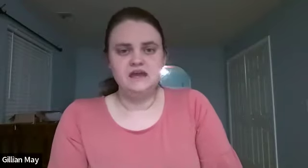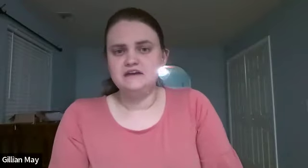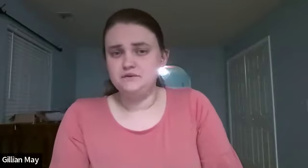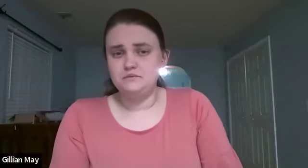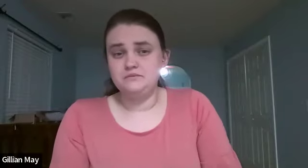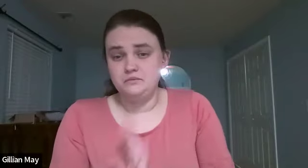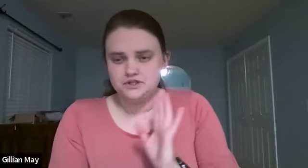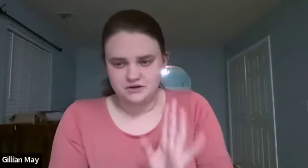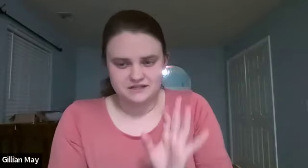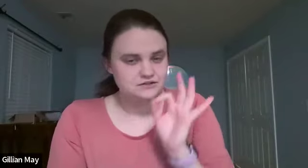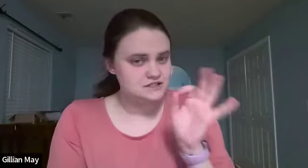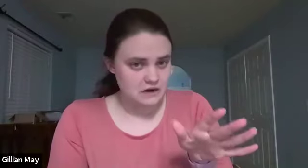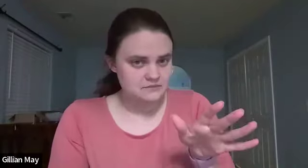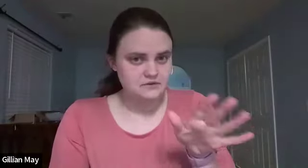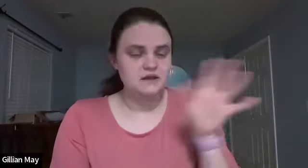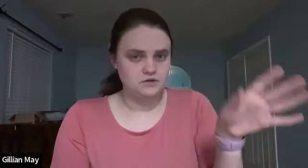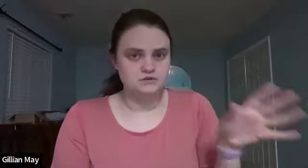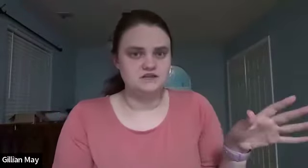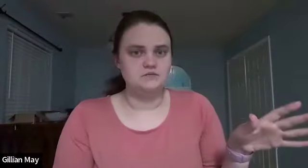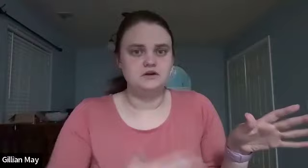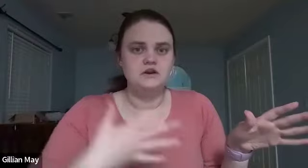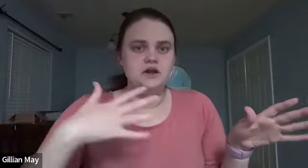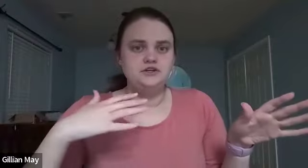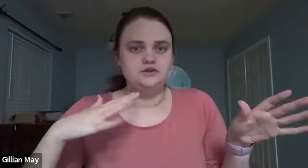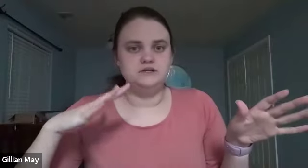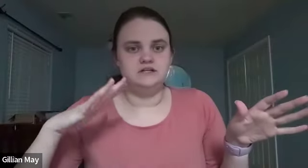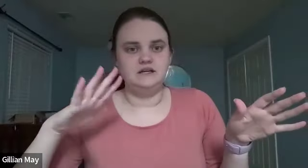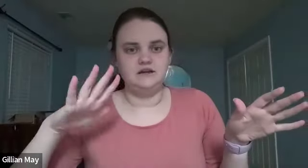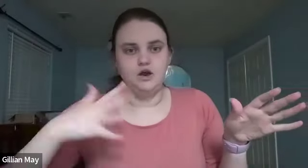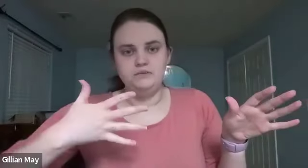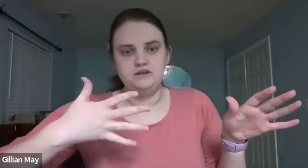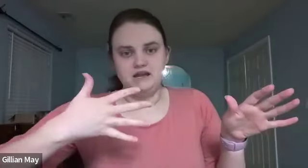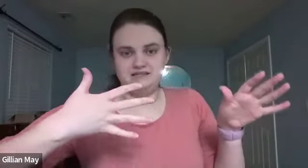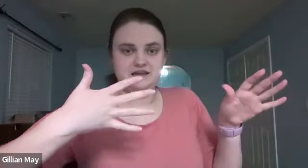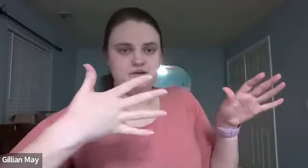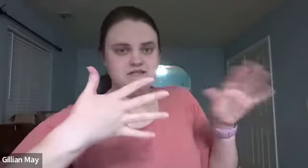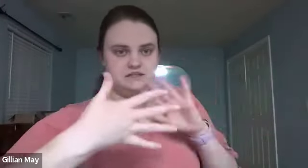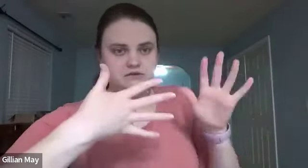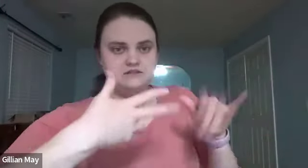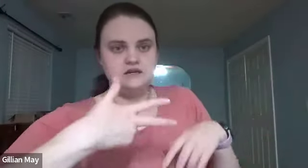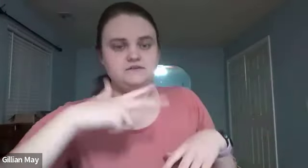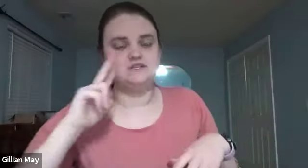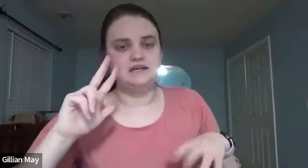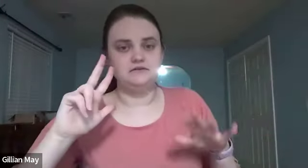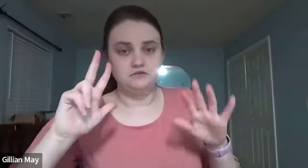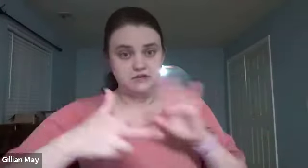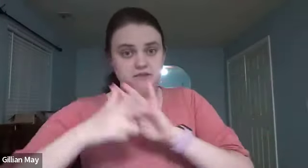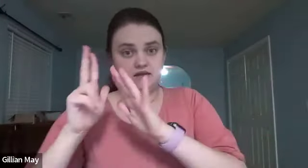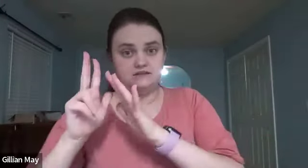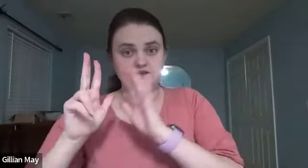If you were trying to describe them, like which ones they were, you would open your hand sideways and do it. So like if you're saying 3 pets, like let's